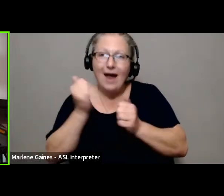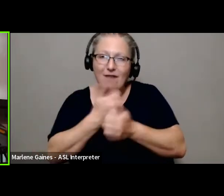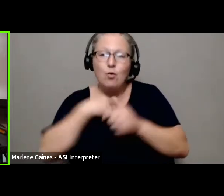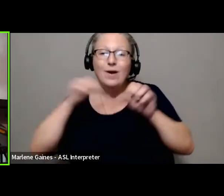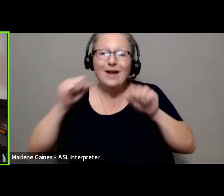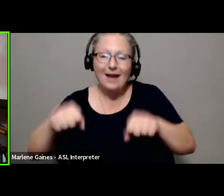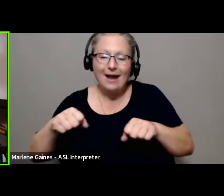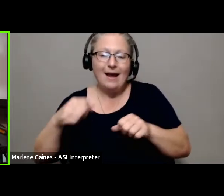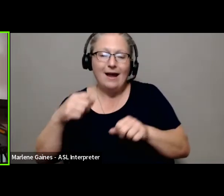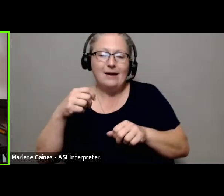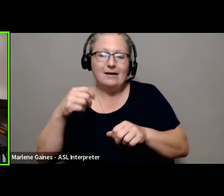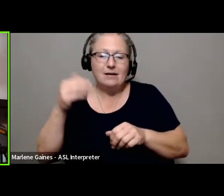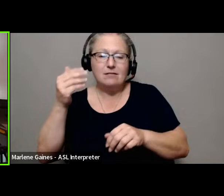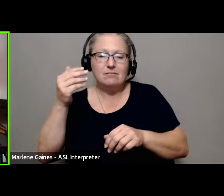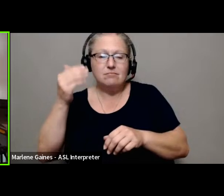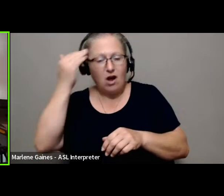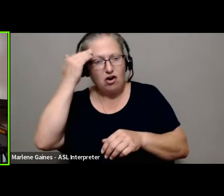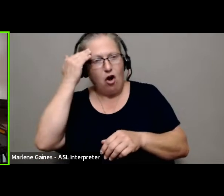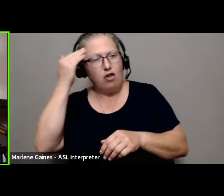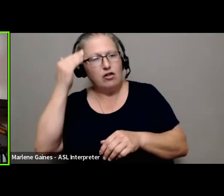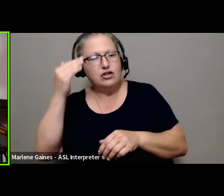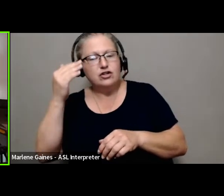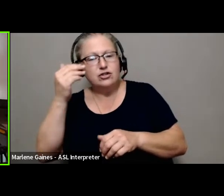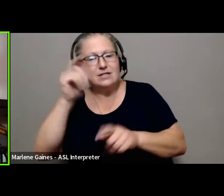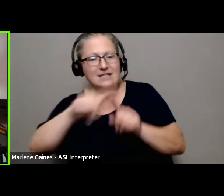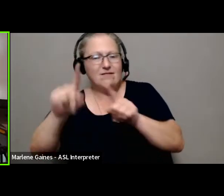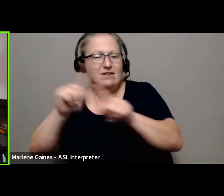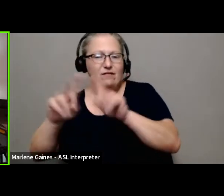to acknowledge different